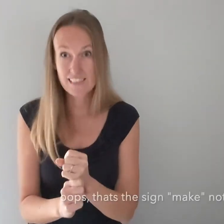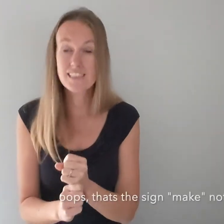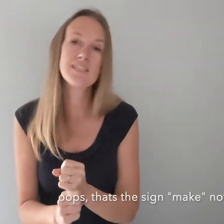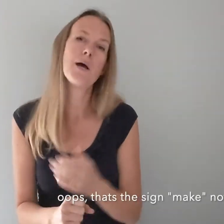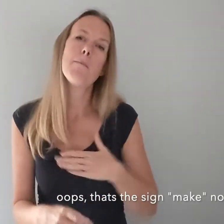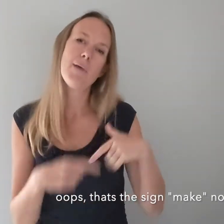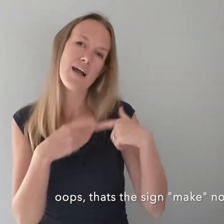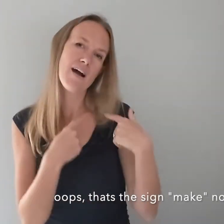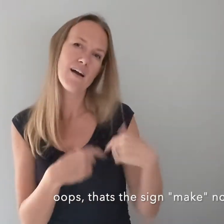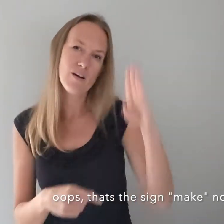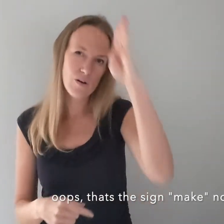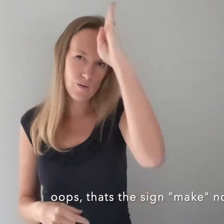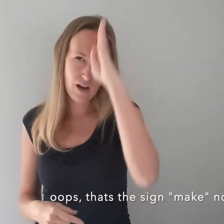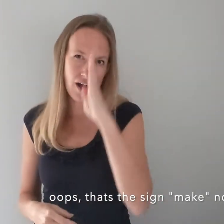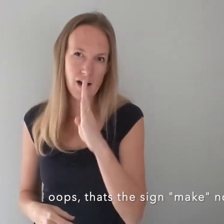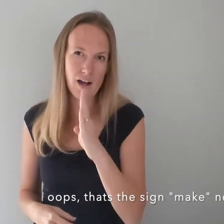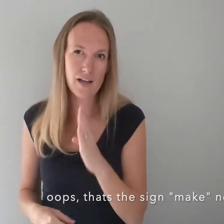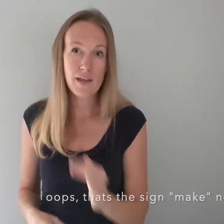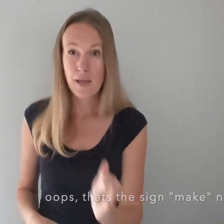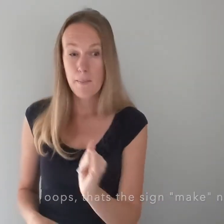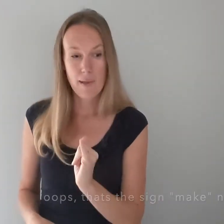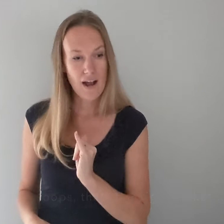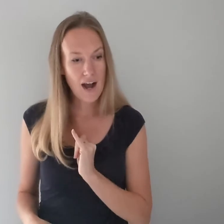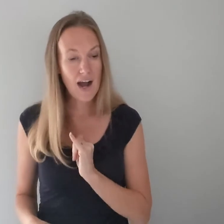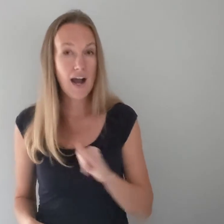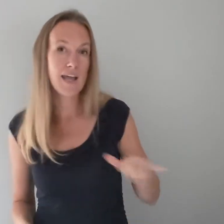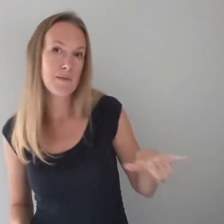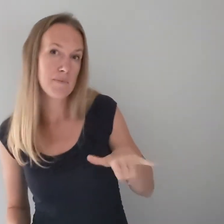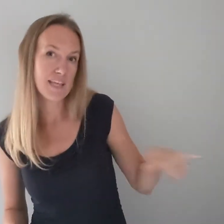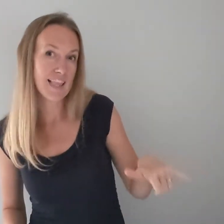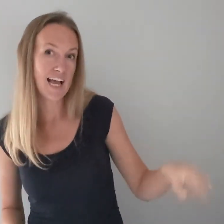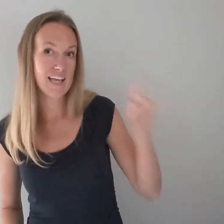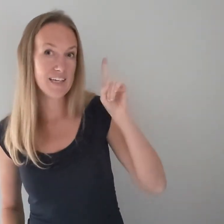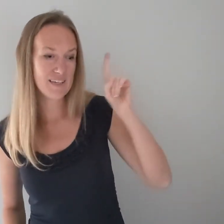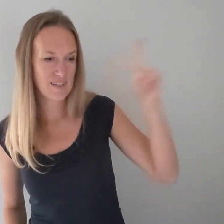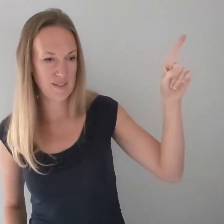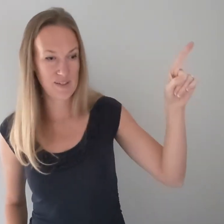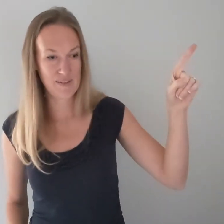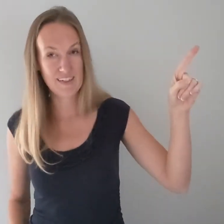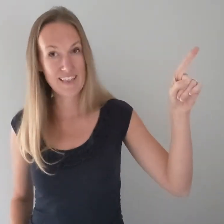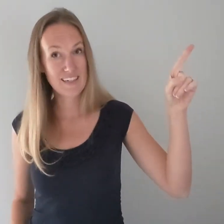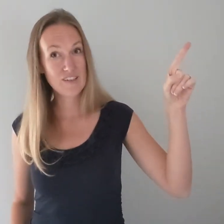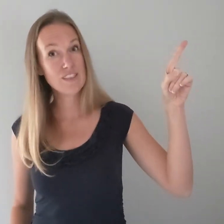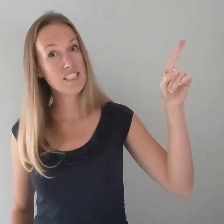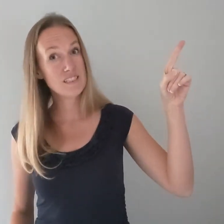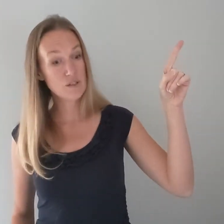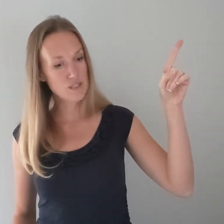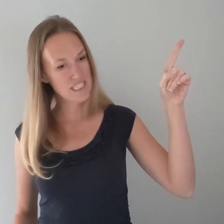Change my heart, oh God, may I be like you. And then it goes, Jesus, oh Jesus,